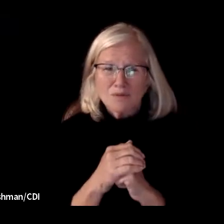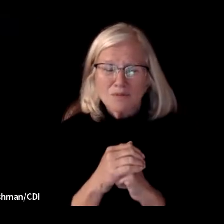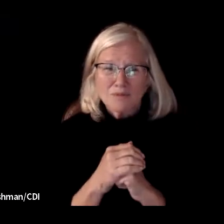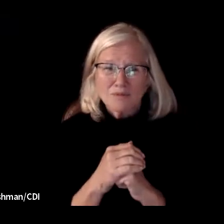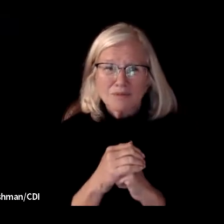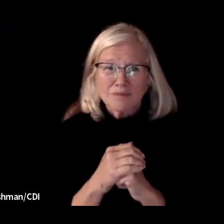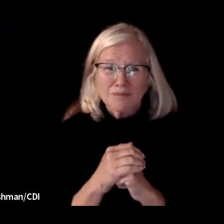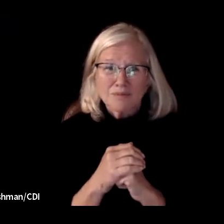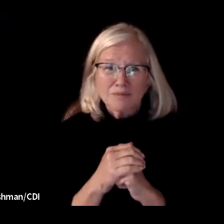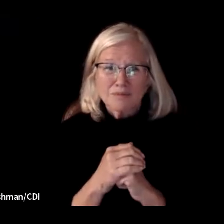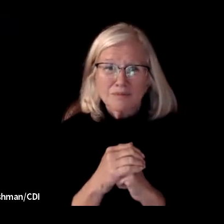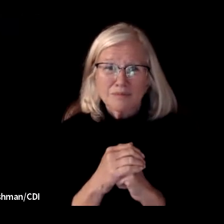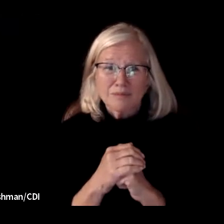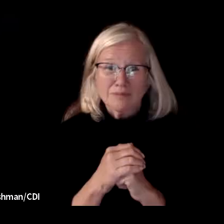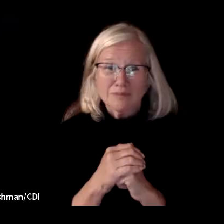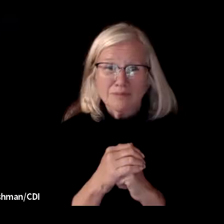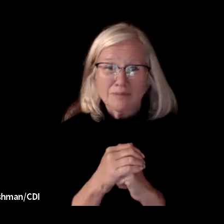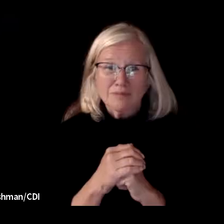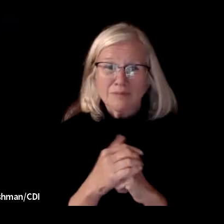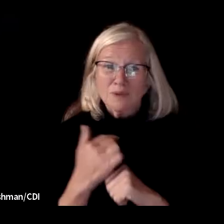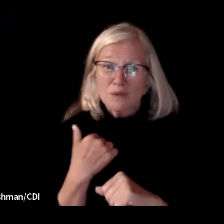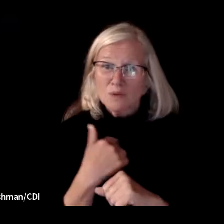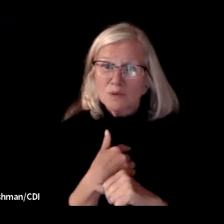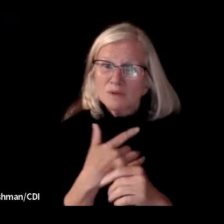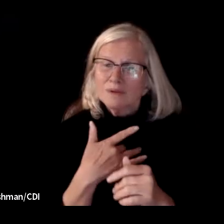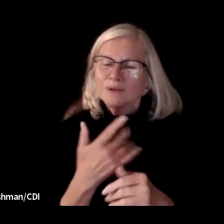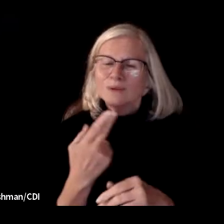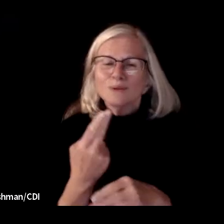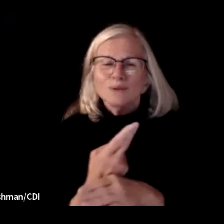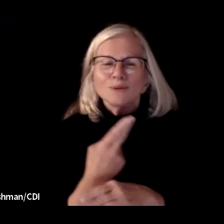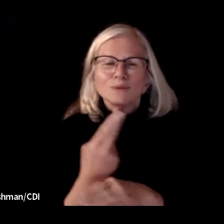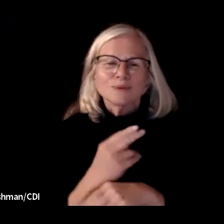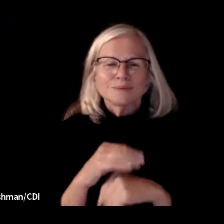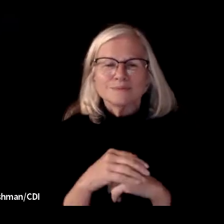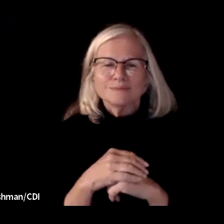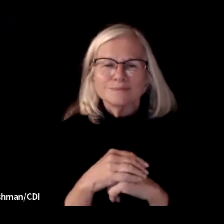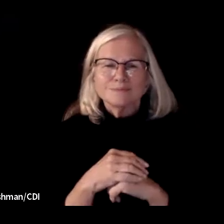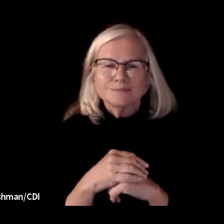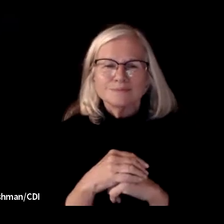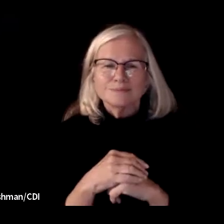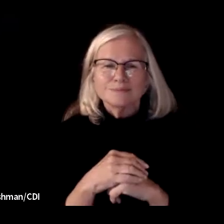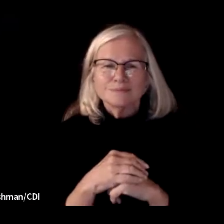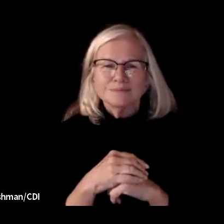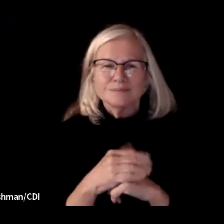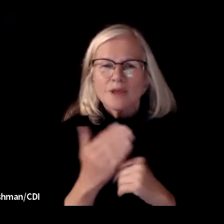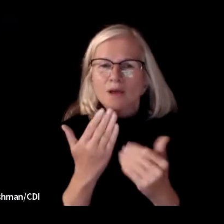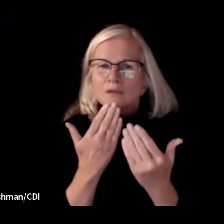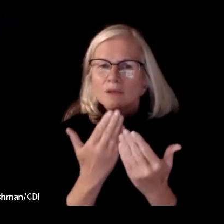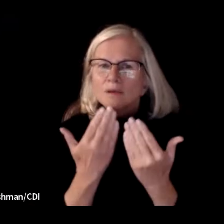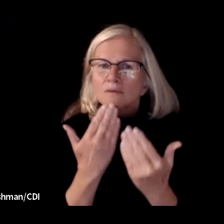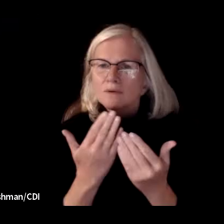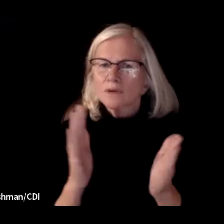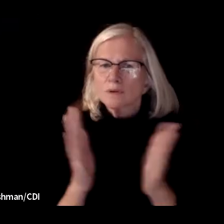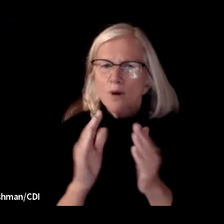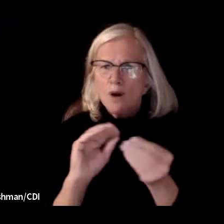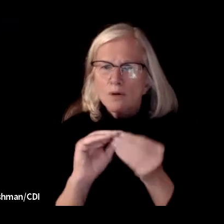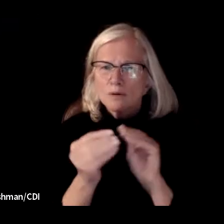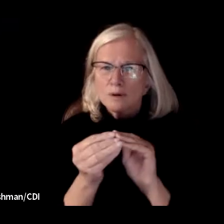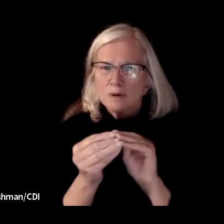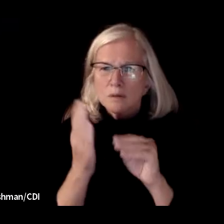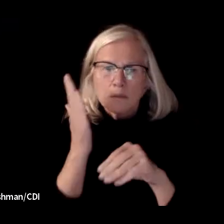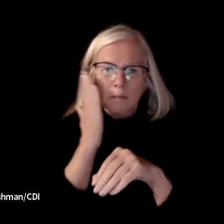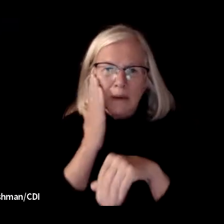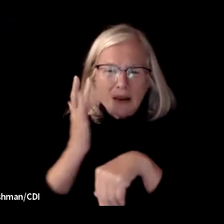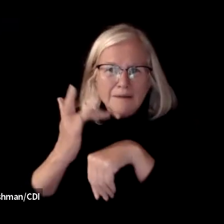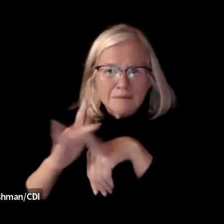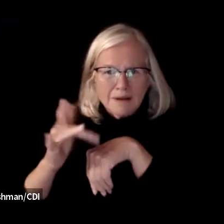resource that is thankfully smaller numbers of beds available at any time,